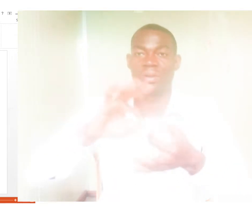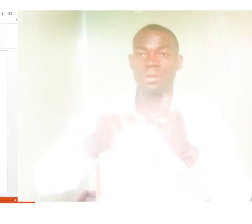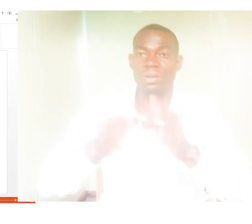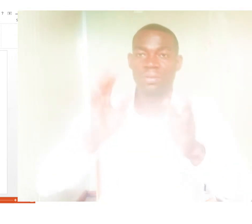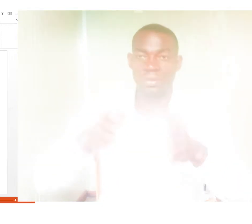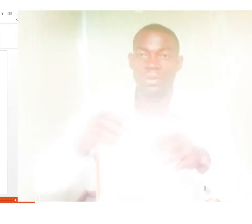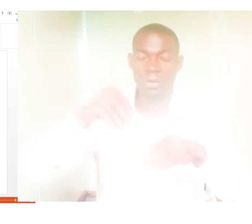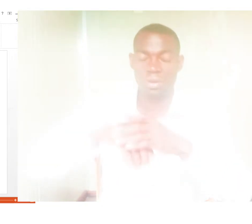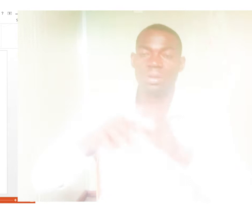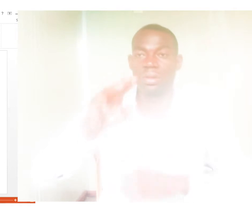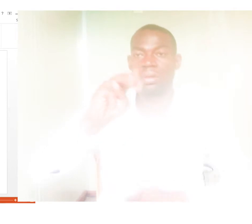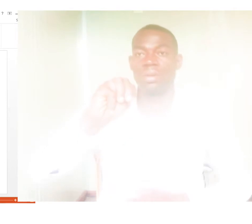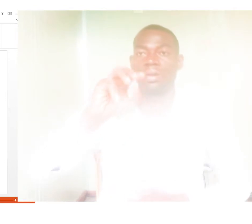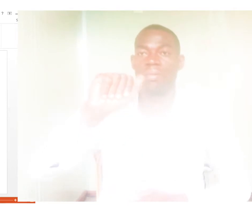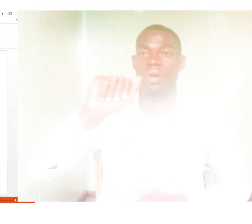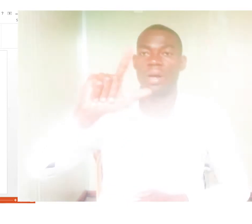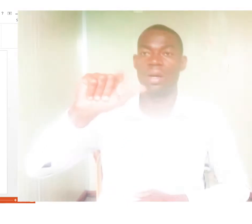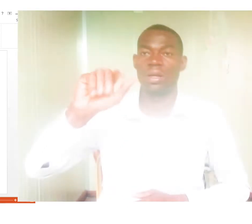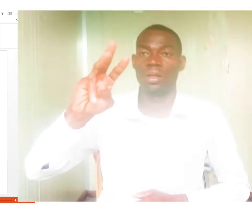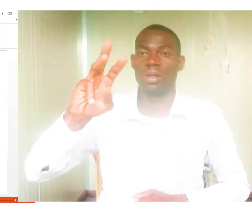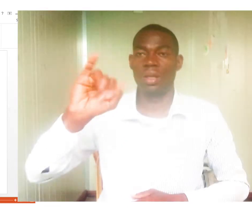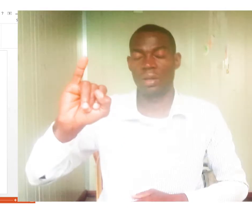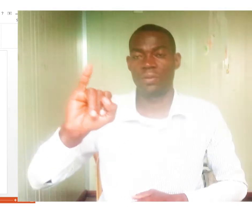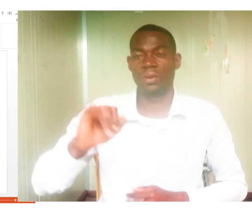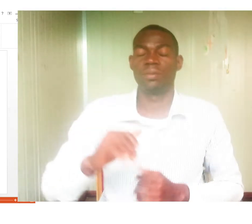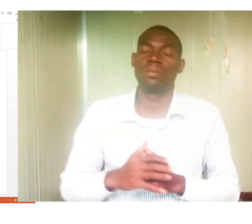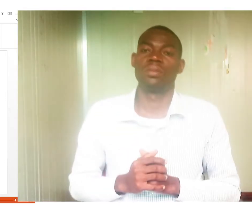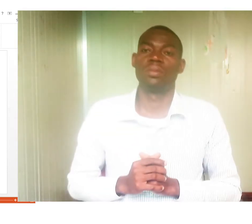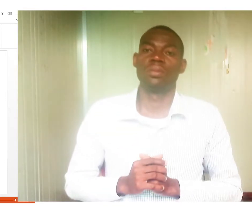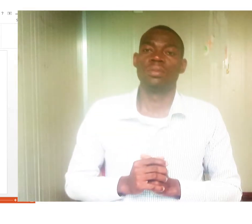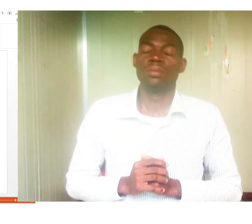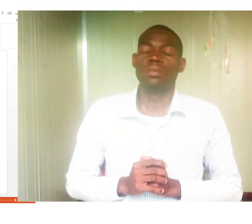The methodology of the study